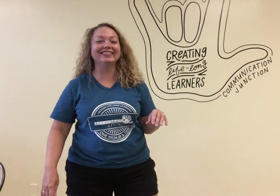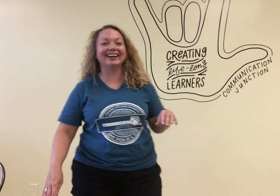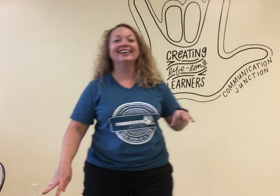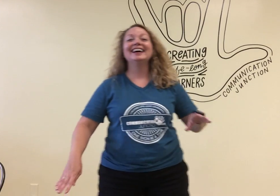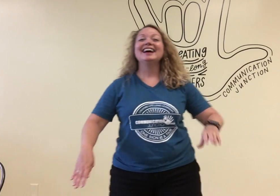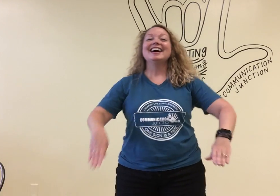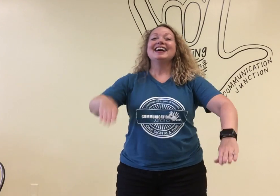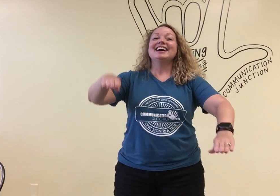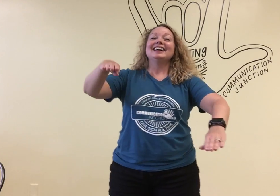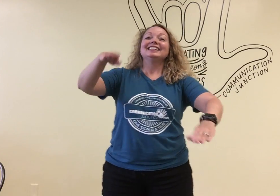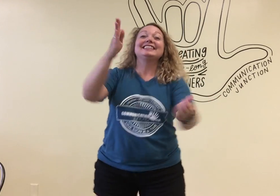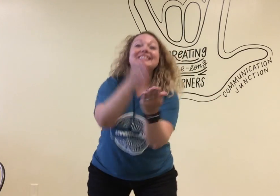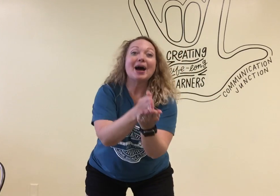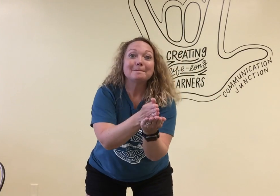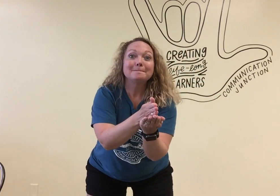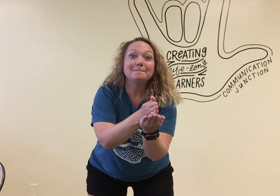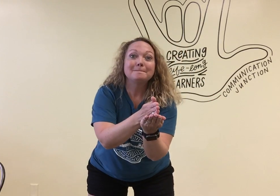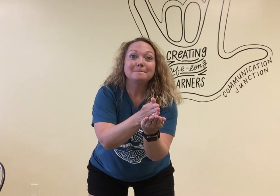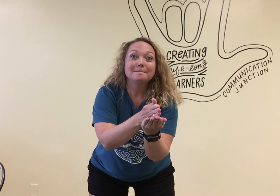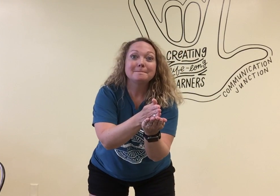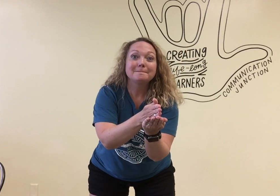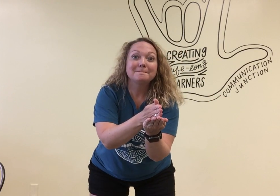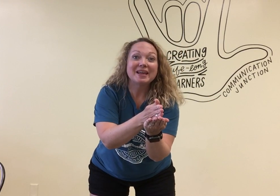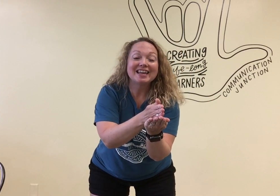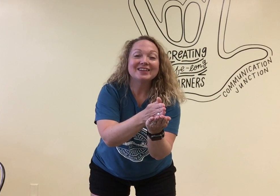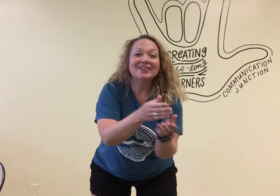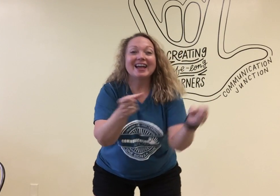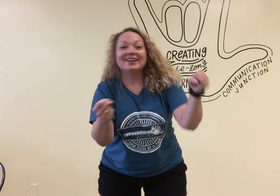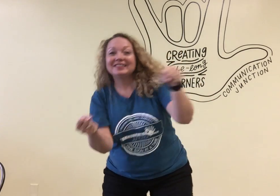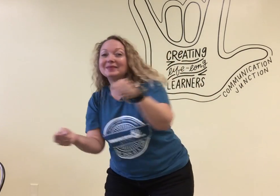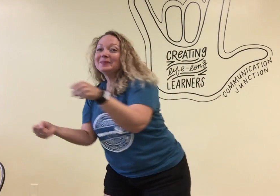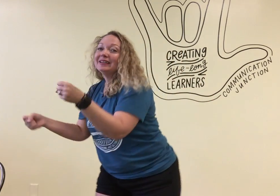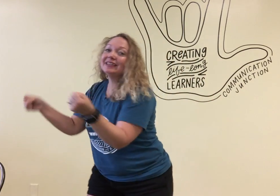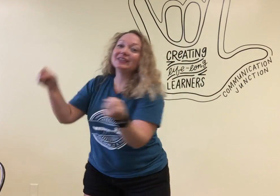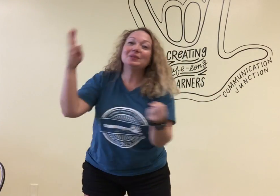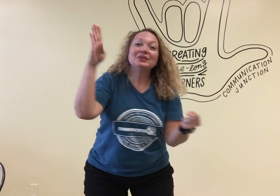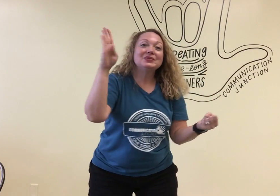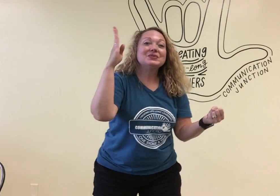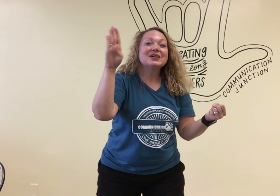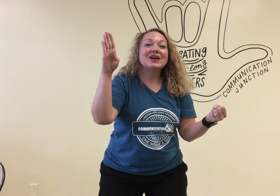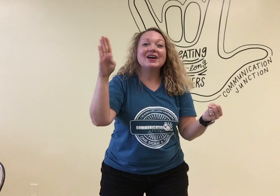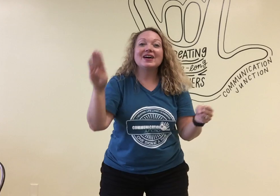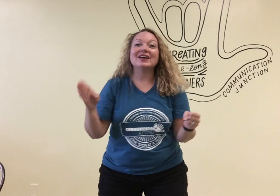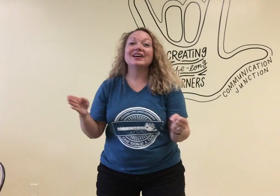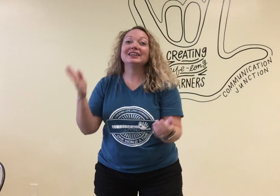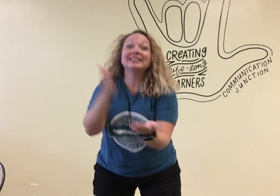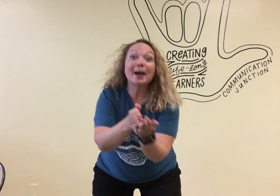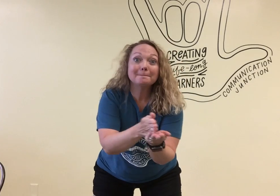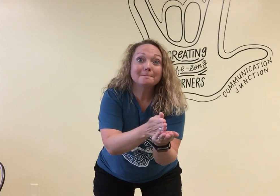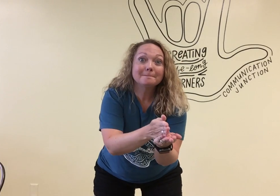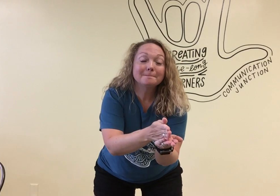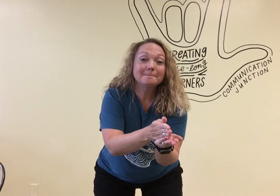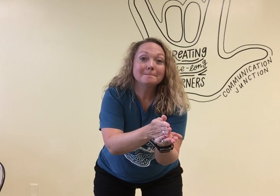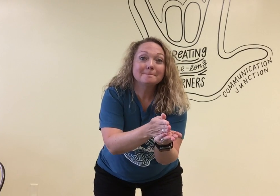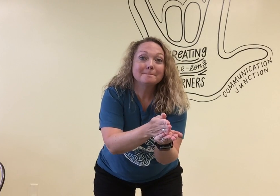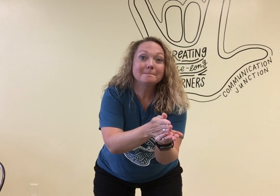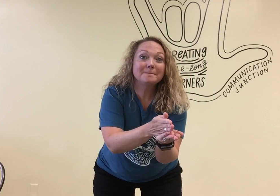we go. Stop. Spin around in my little blue car. Stop.